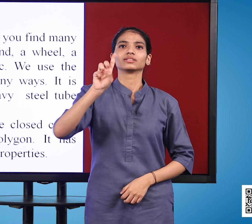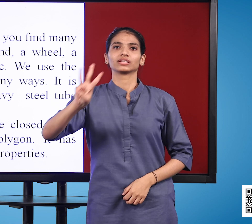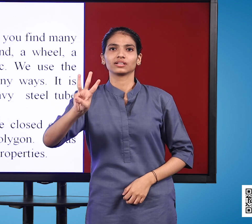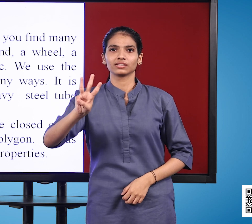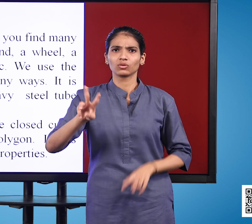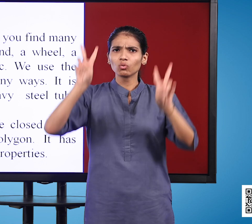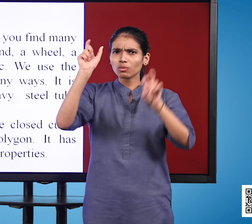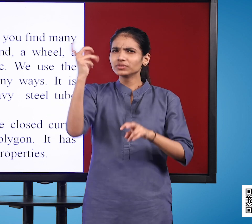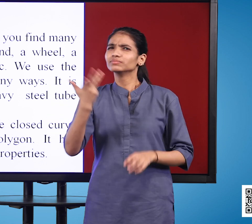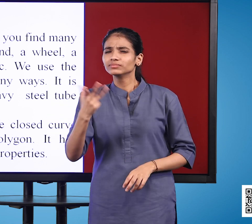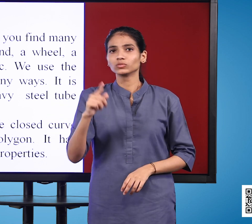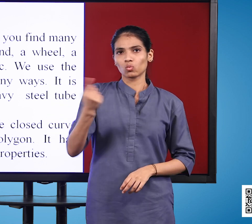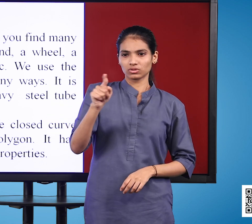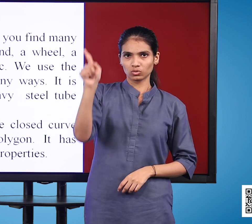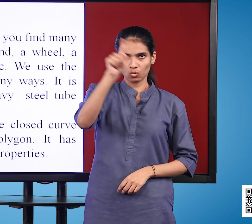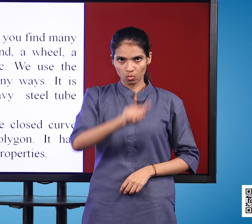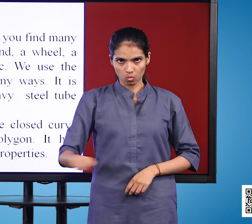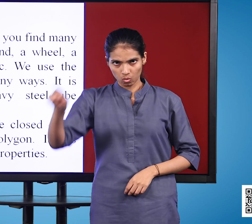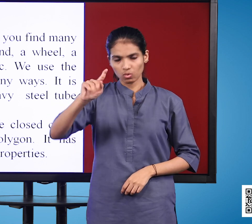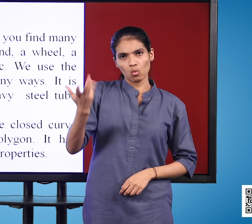4.13. Circles.